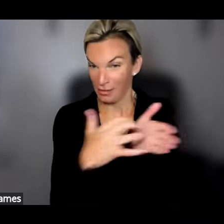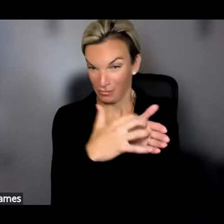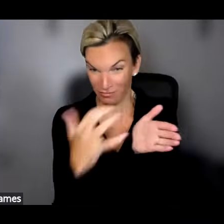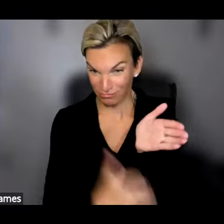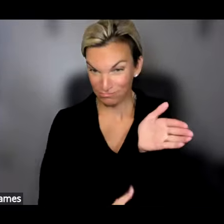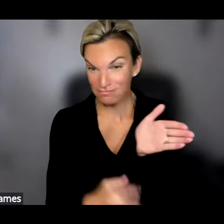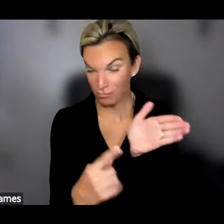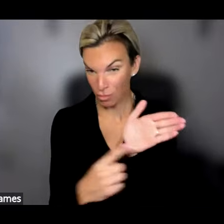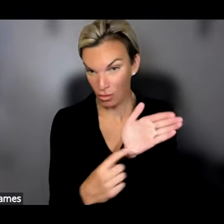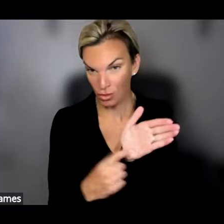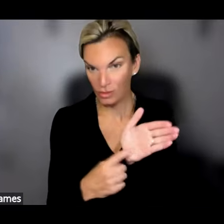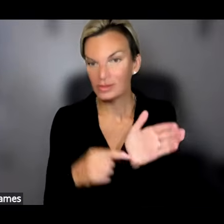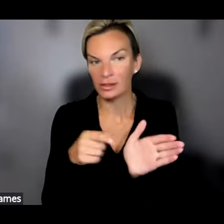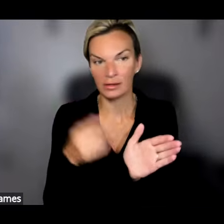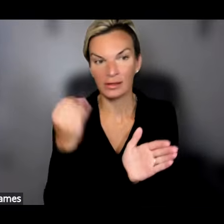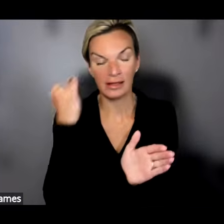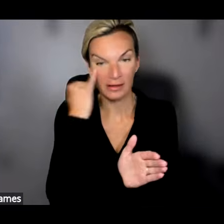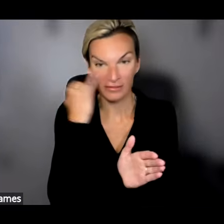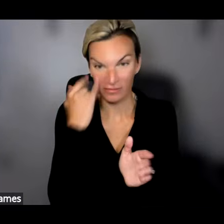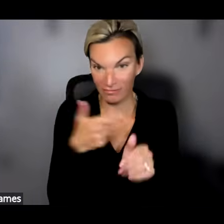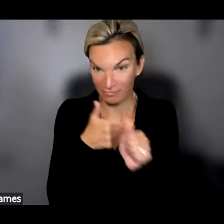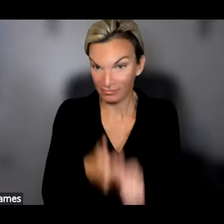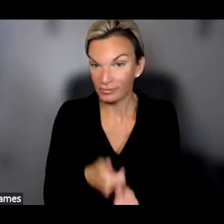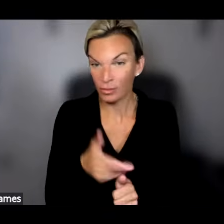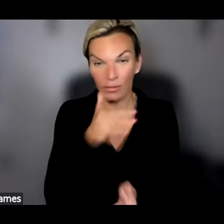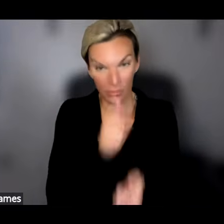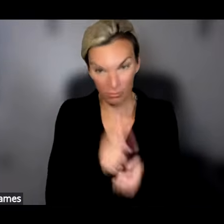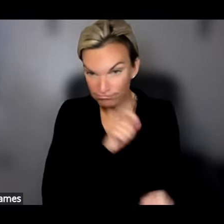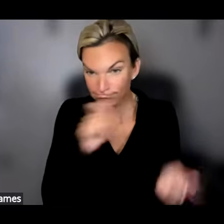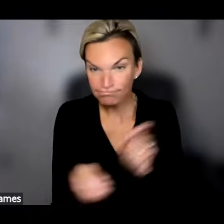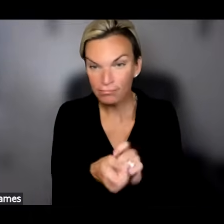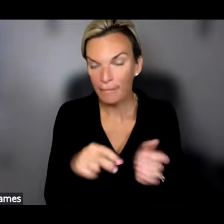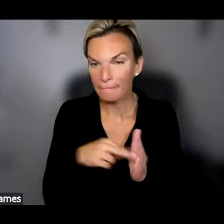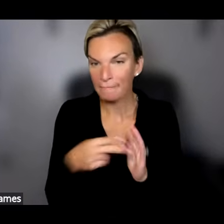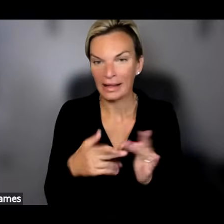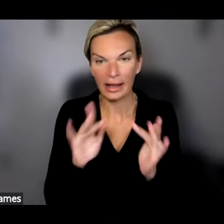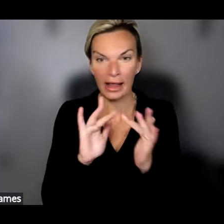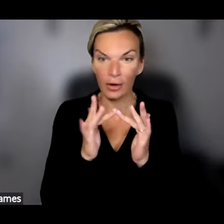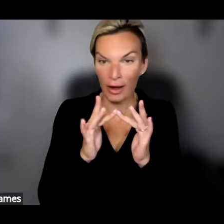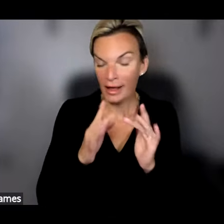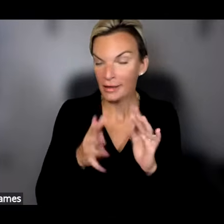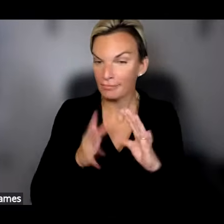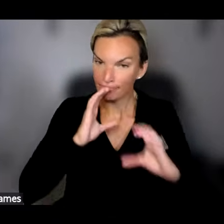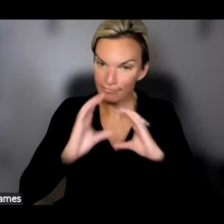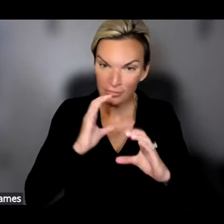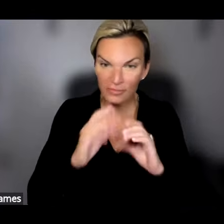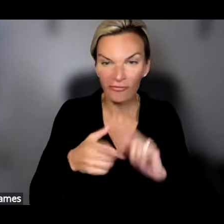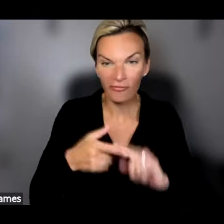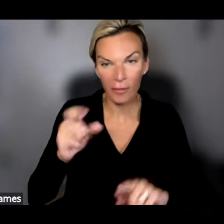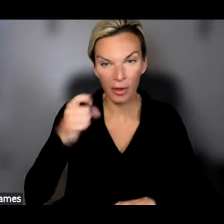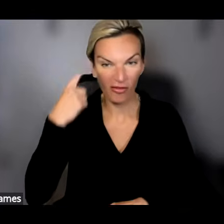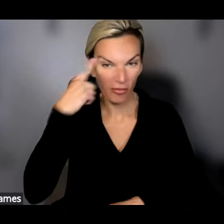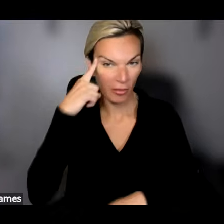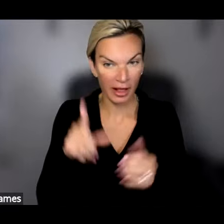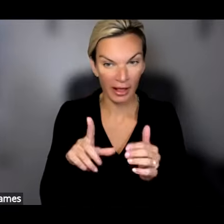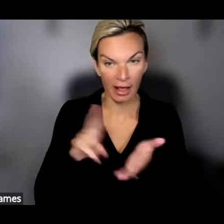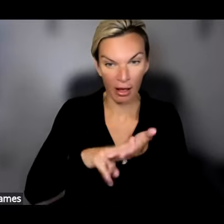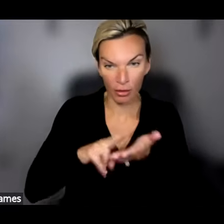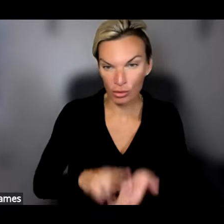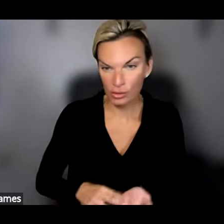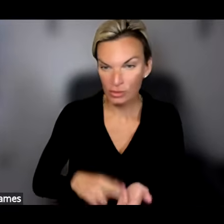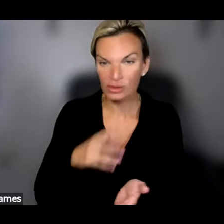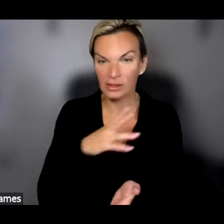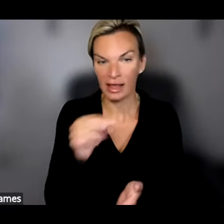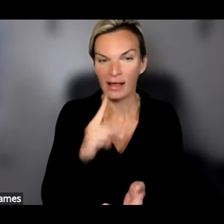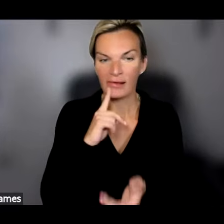extensive changes to the Michigan Campaign Finance Act, such as regulating internet communications, prohibiting contributions by government contractors, and changing independent